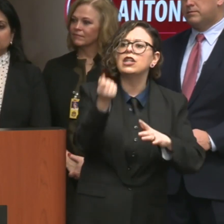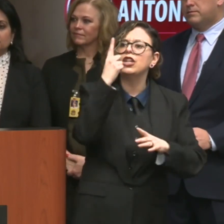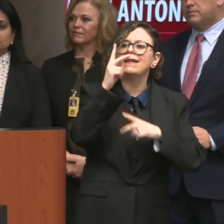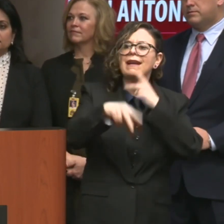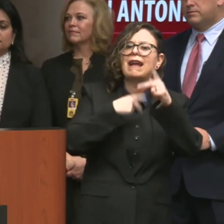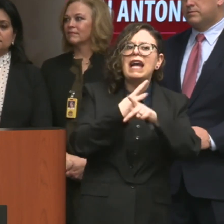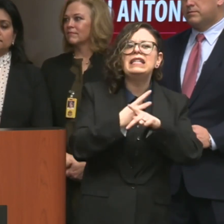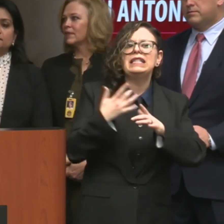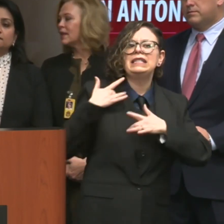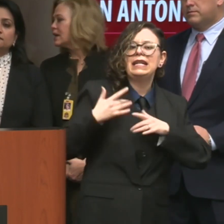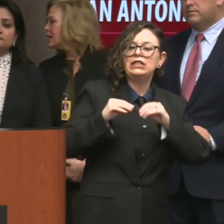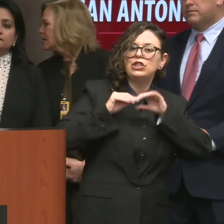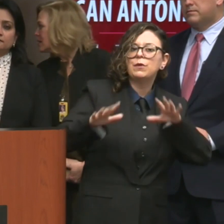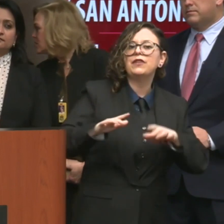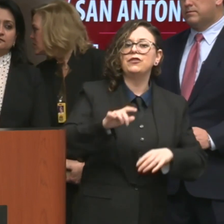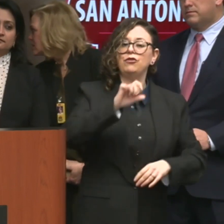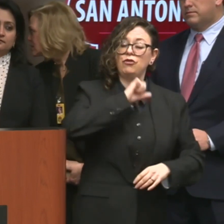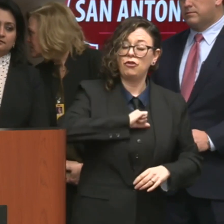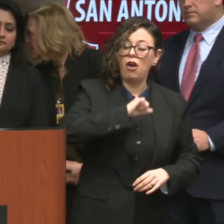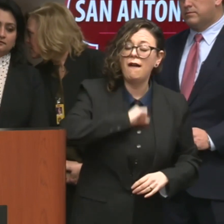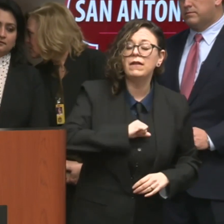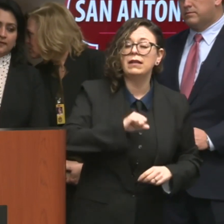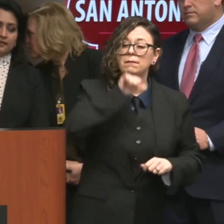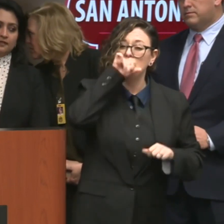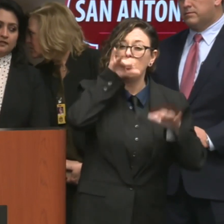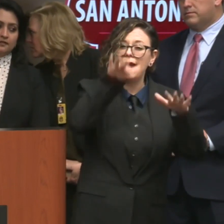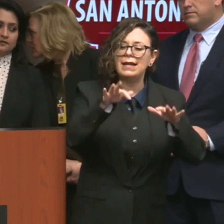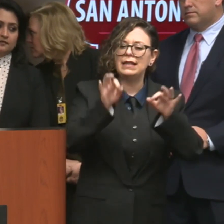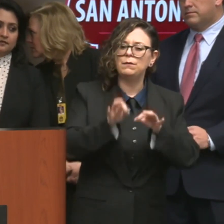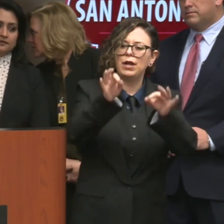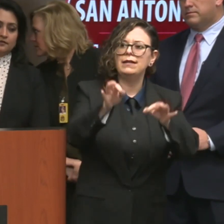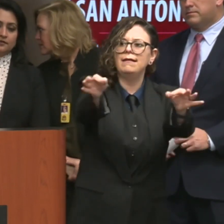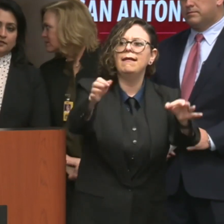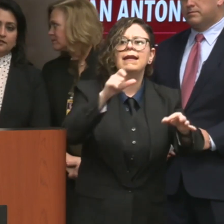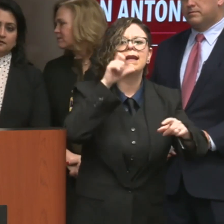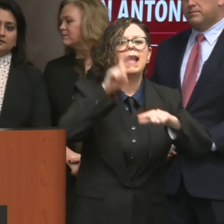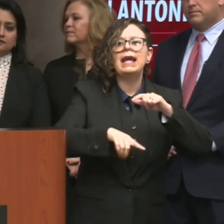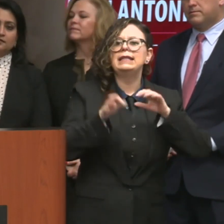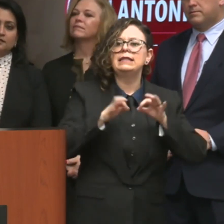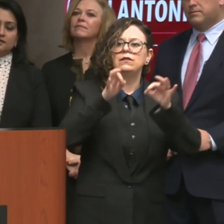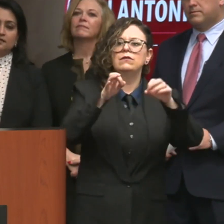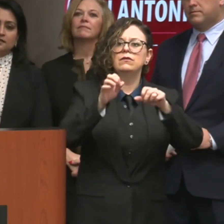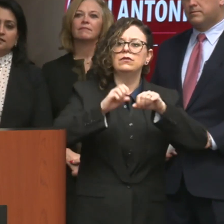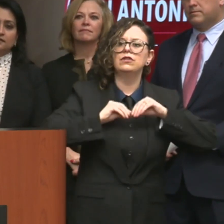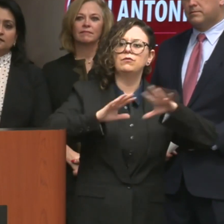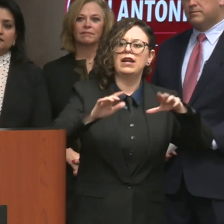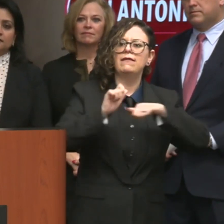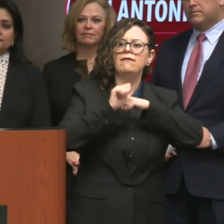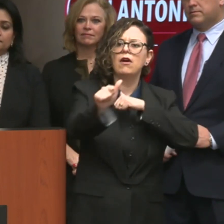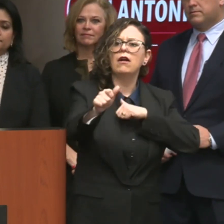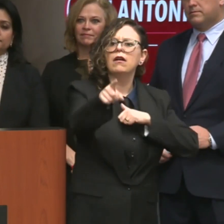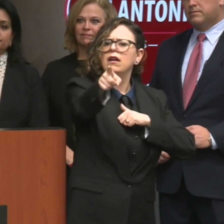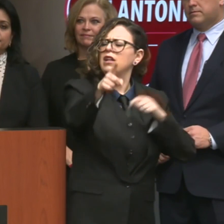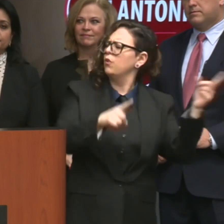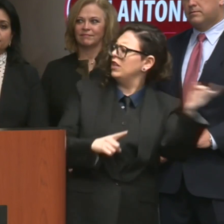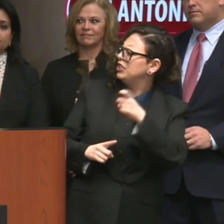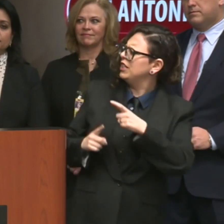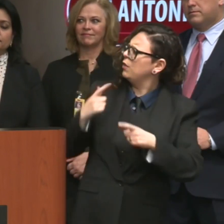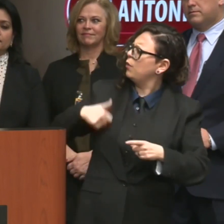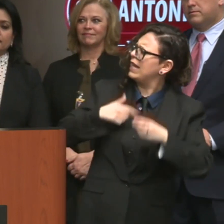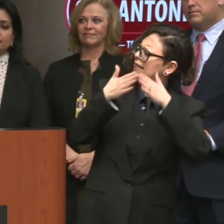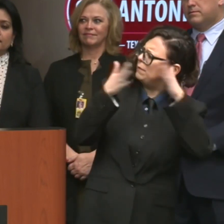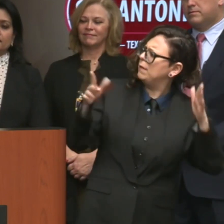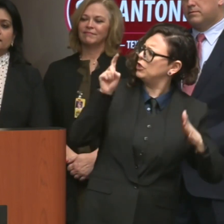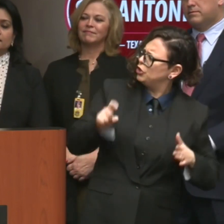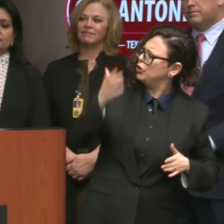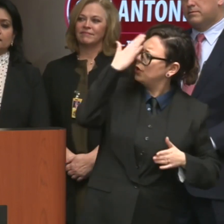droplets by coughing, and those droplets don't spread very far through the air. Doesn't the public deserve to know what hospital this person was taken to? I